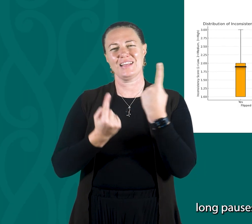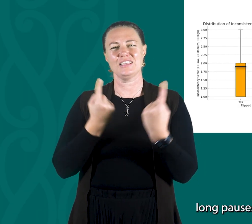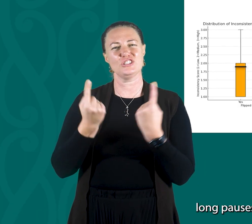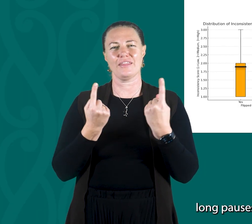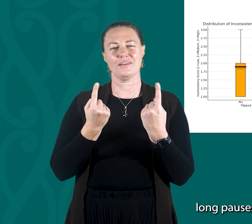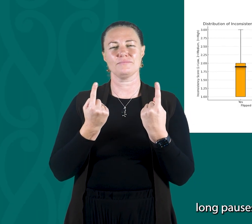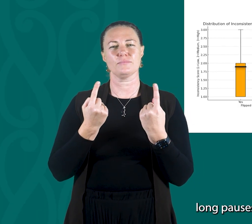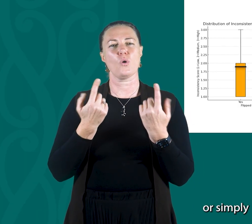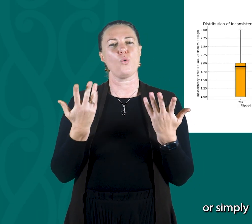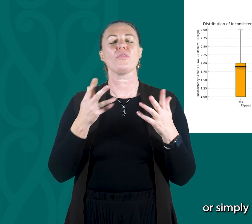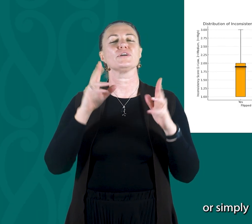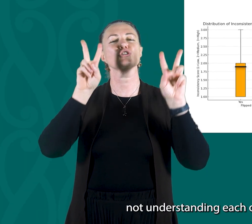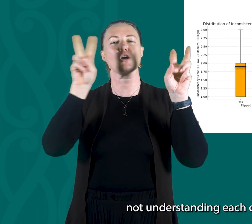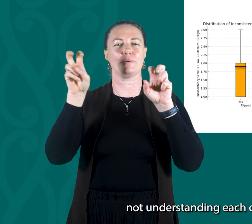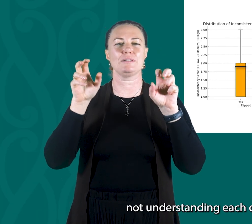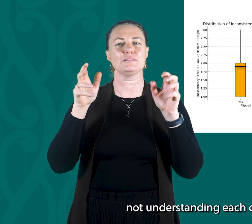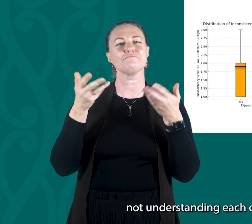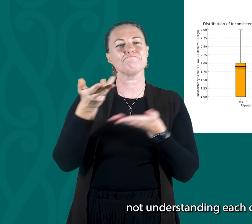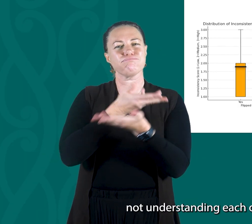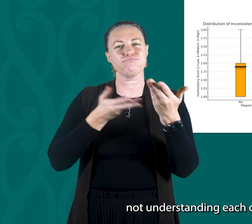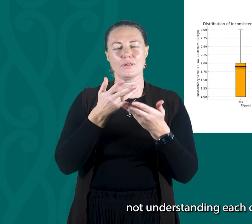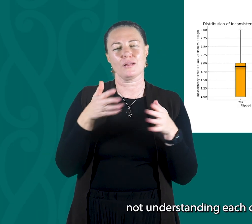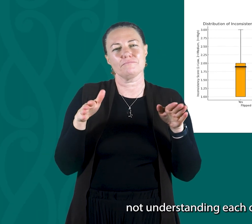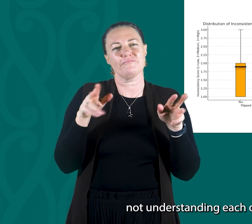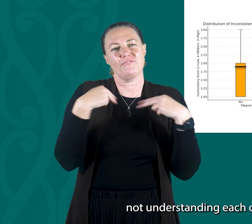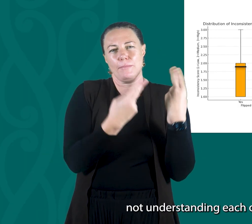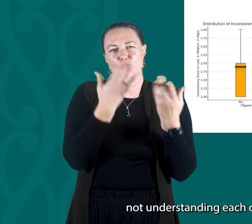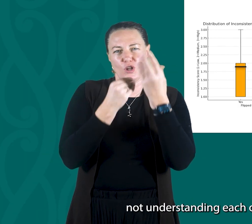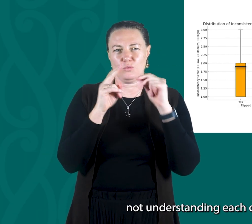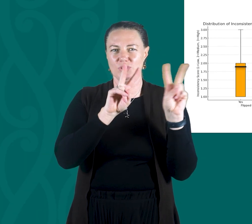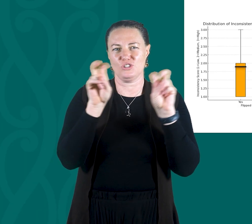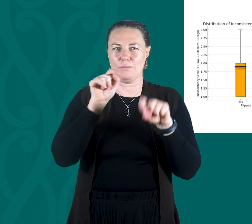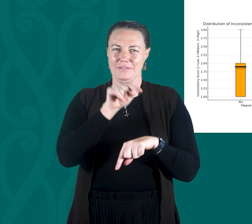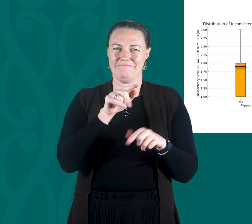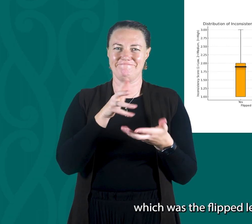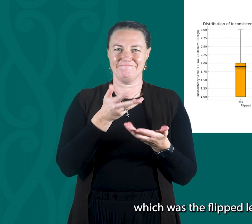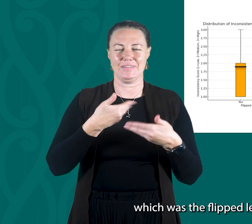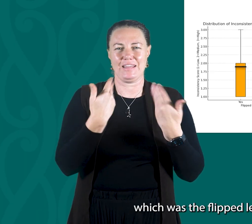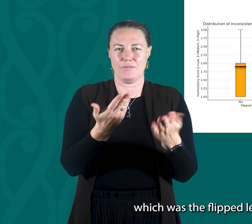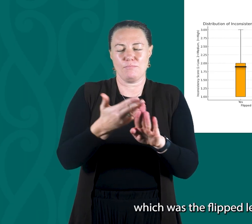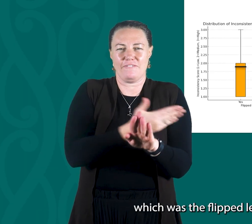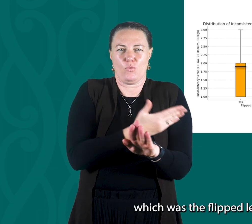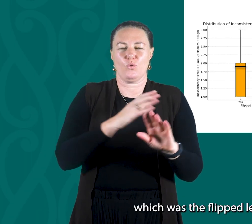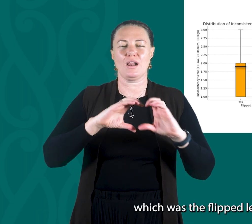long pauses or simply not understanding each other or a topic, which was the flipped learning